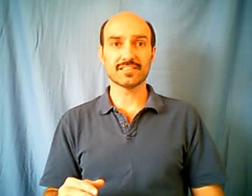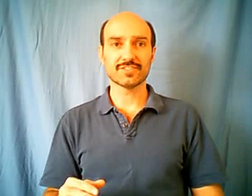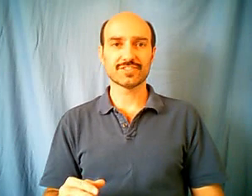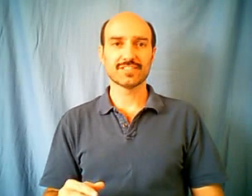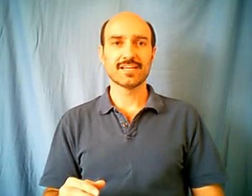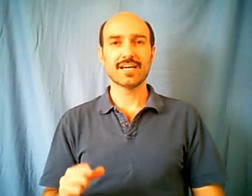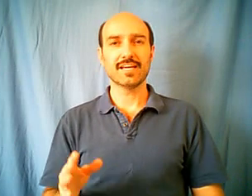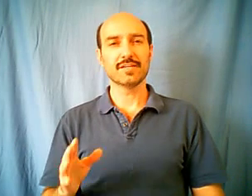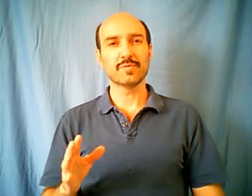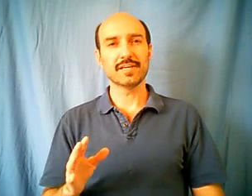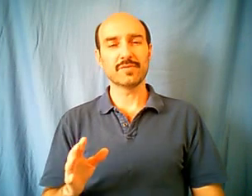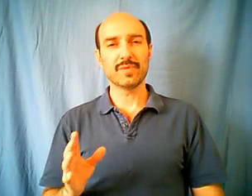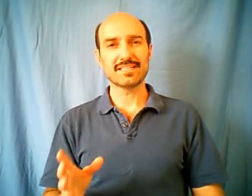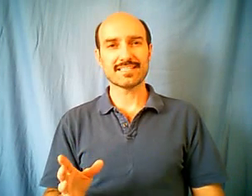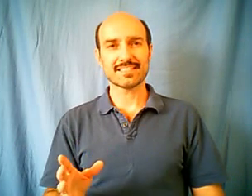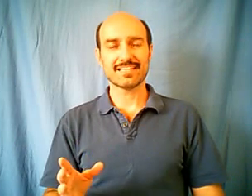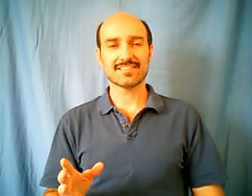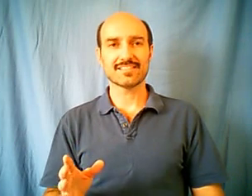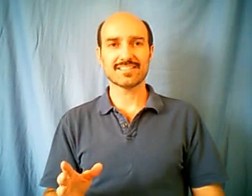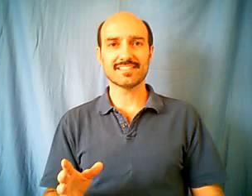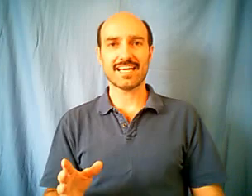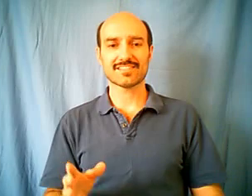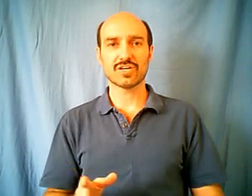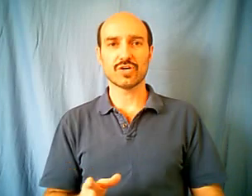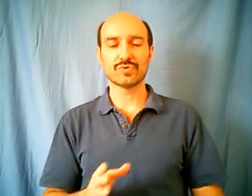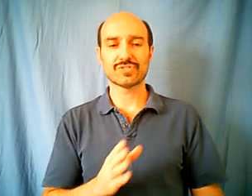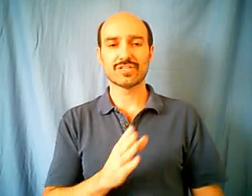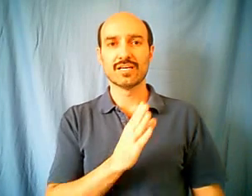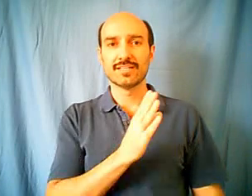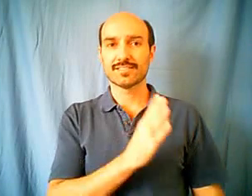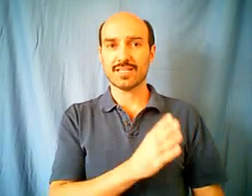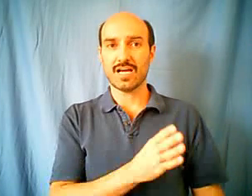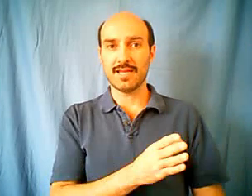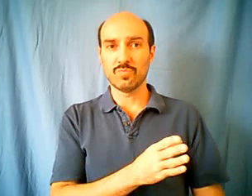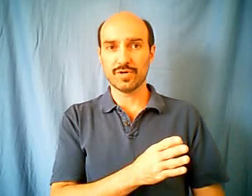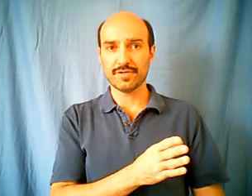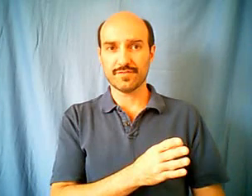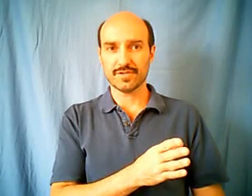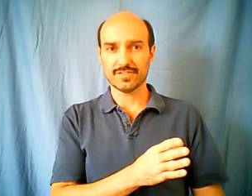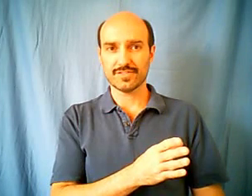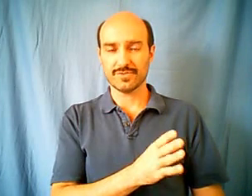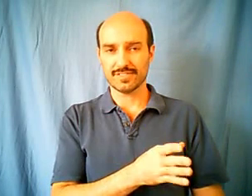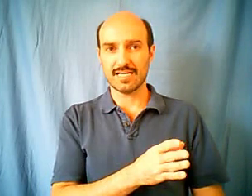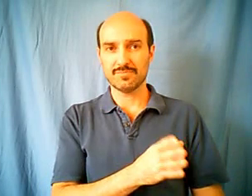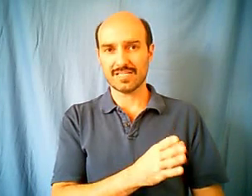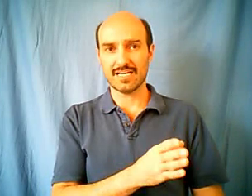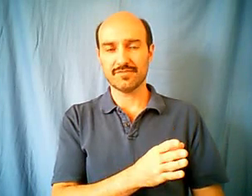English. In a basic sense, the syntax goes time word first, or time sign